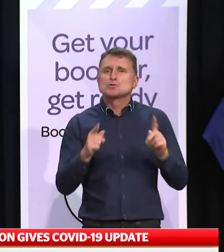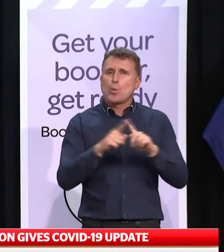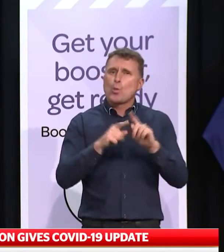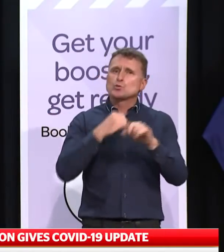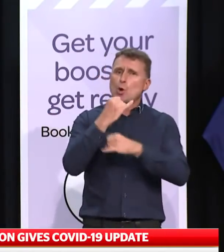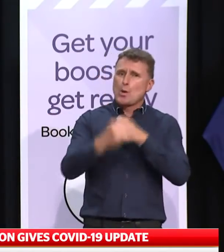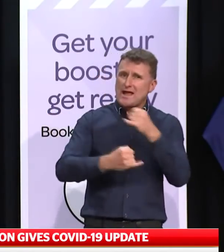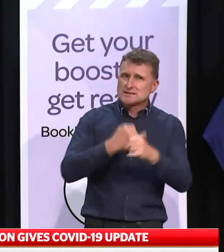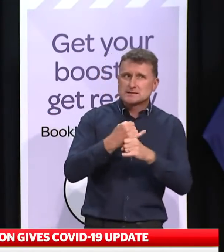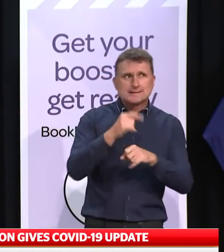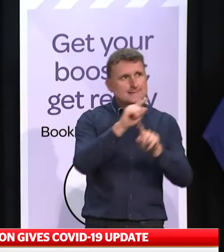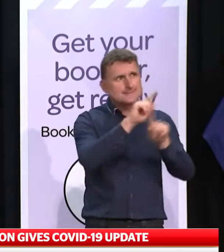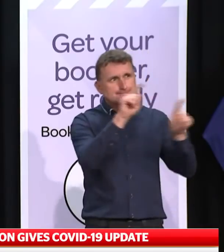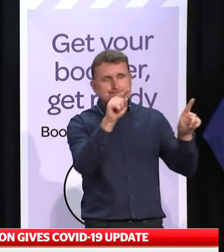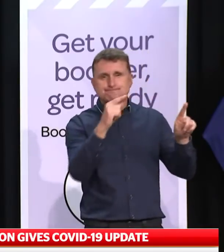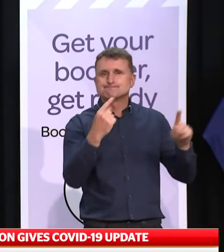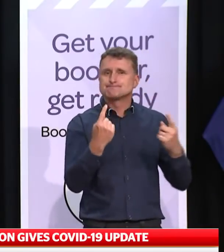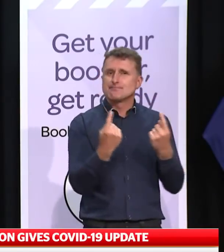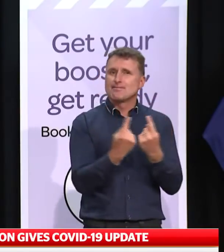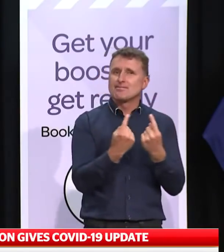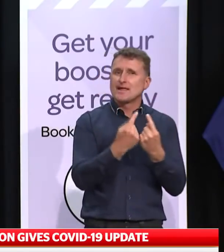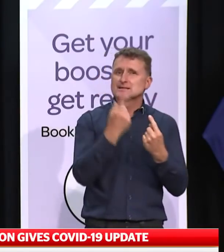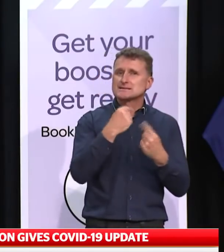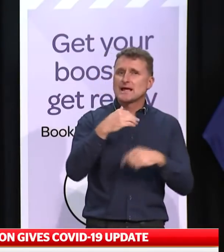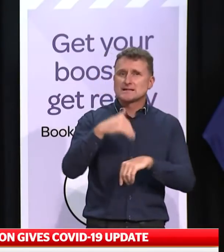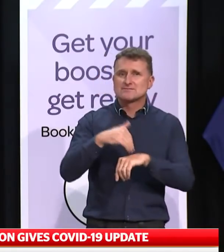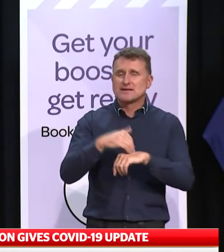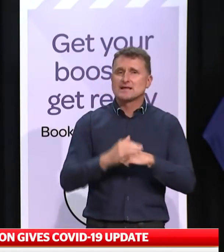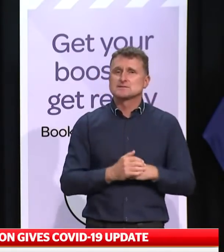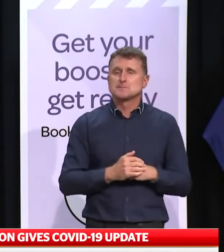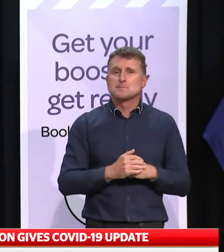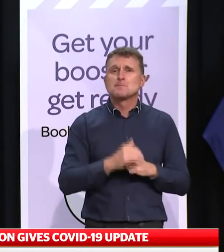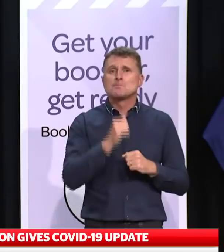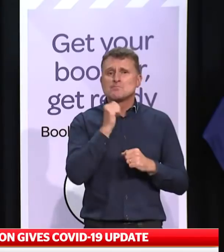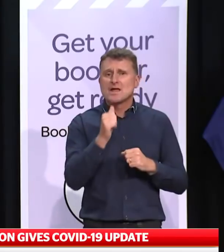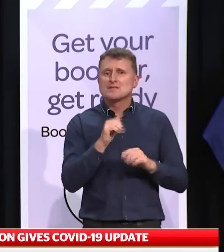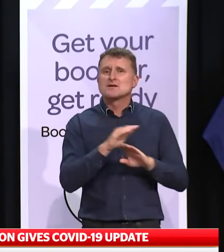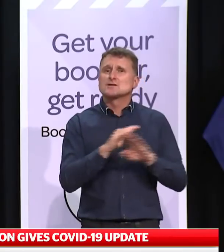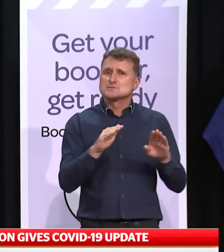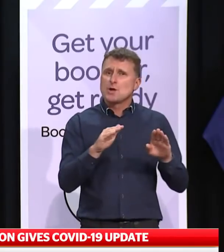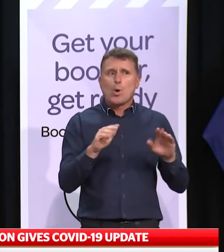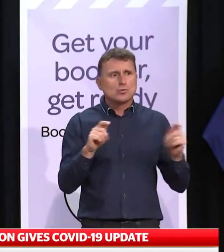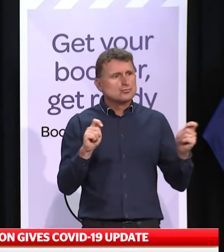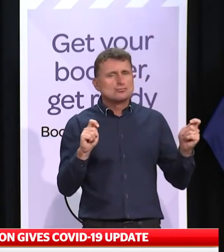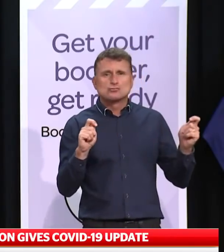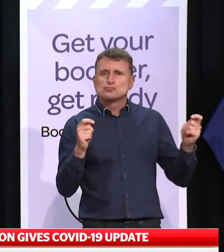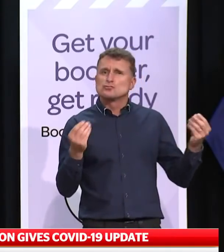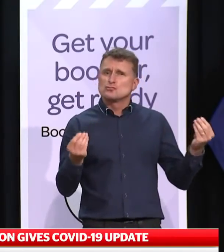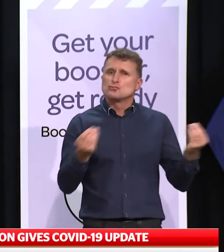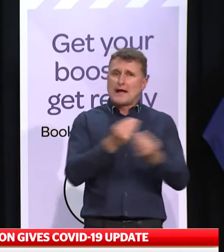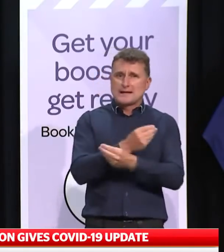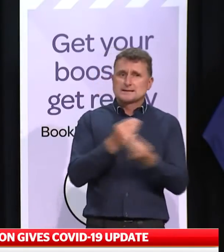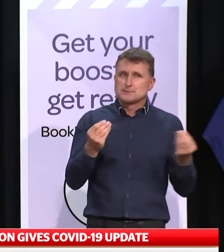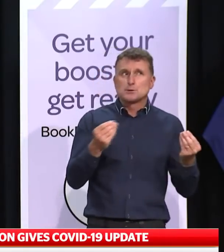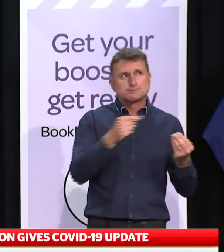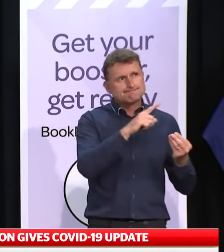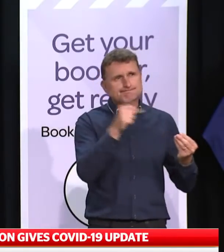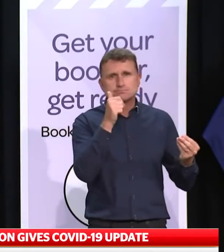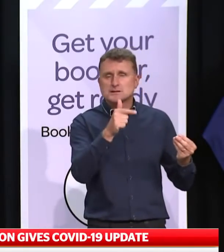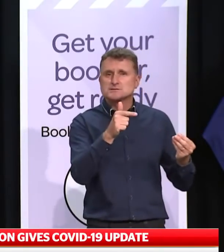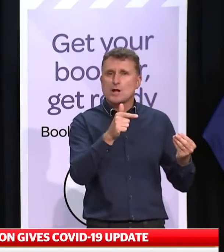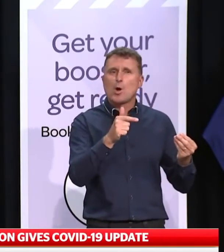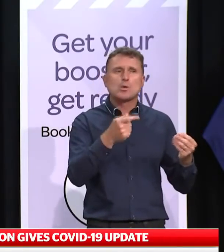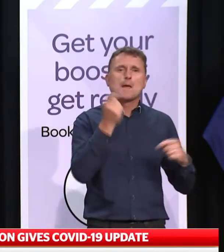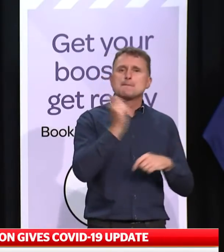within them. So one of the things within non-tradables is around housing, and we know that the building supply issue is a global supply